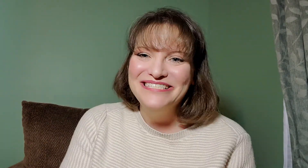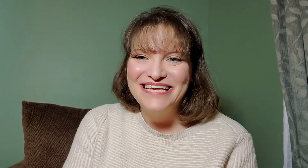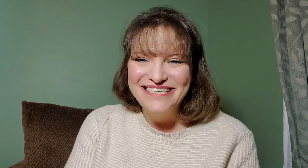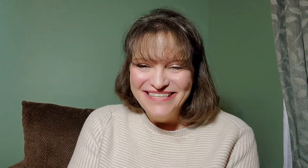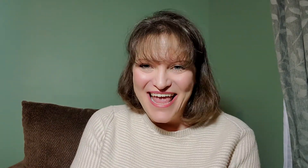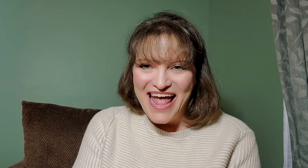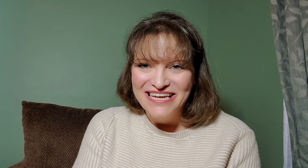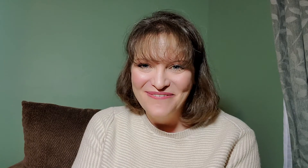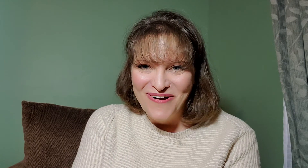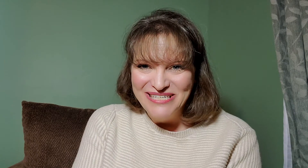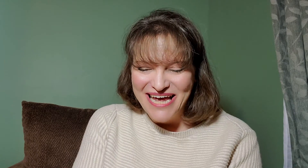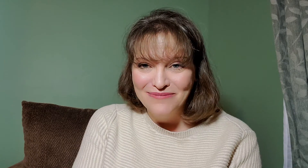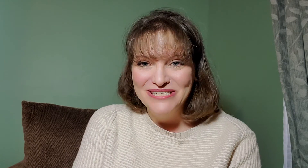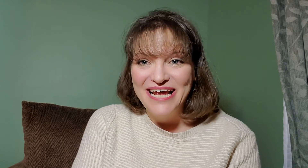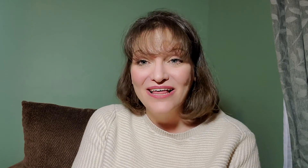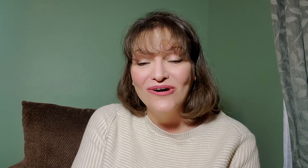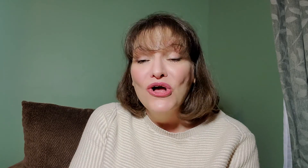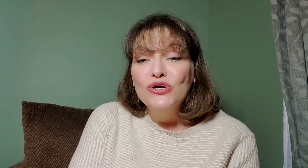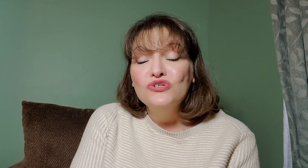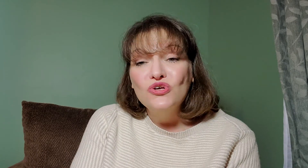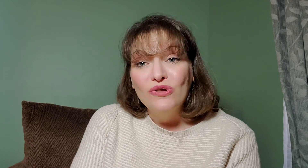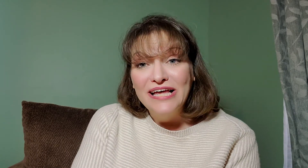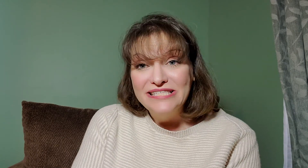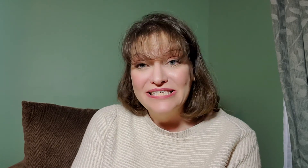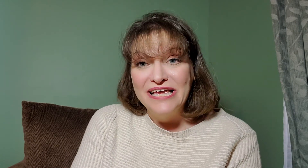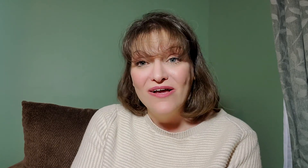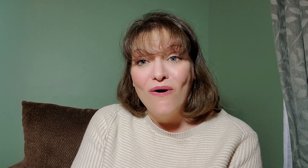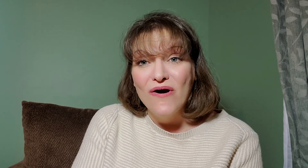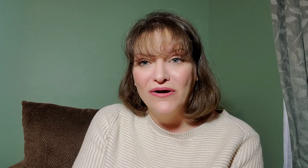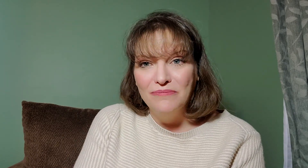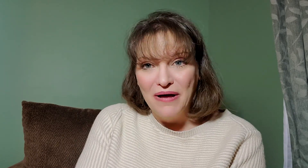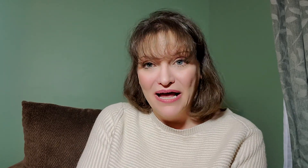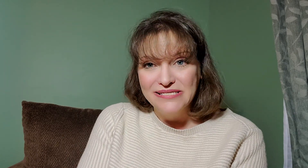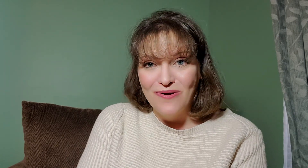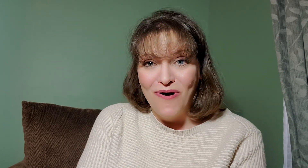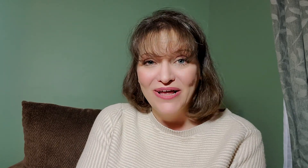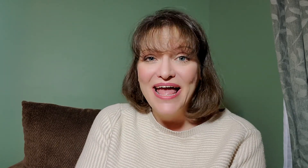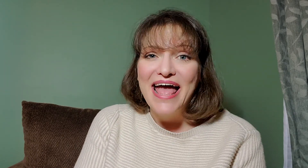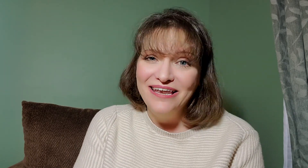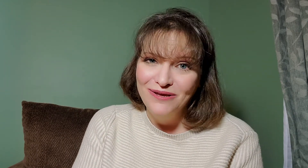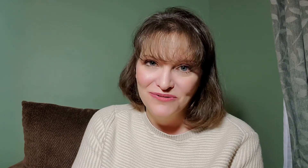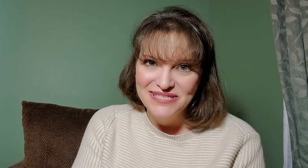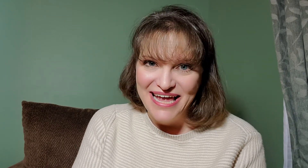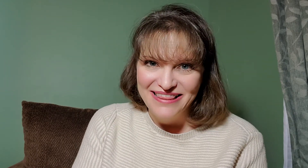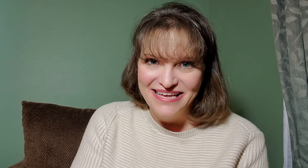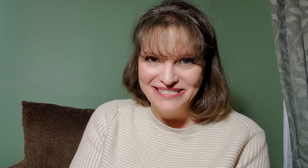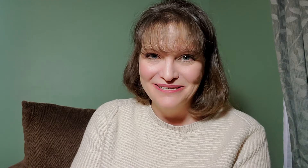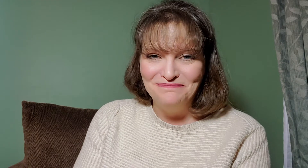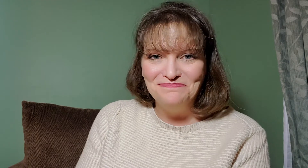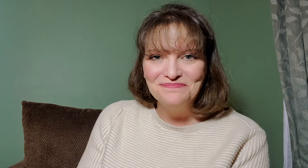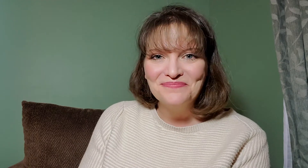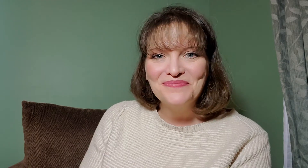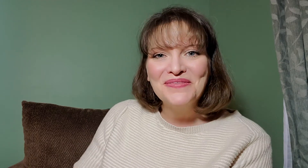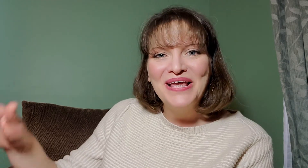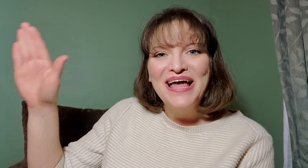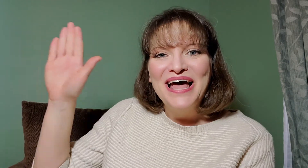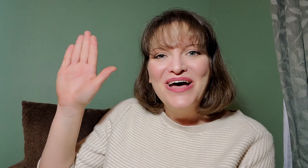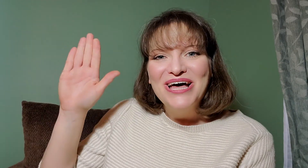us to the end of our time together. So let's sing our goodbye song. And it goes like this.